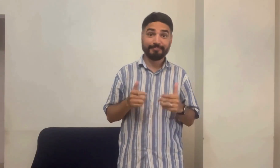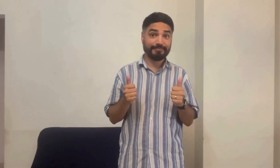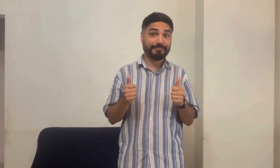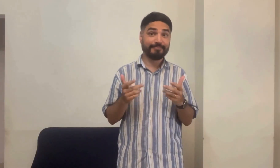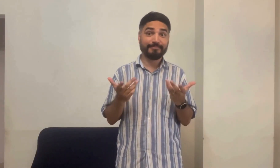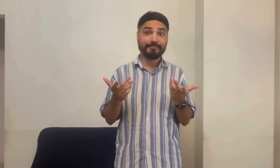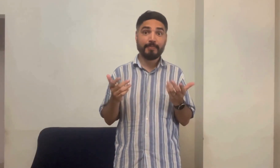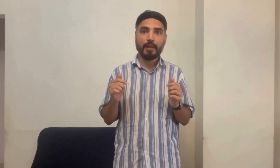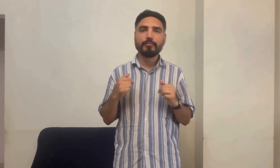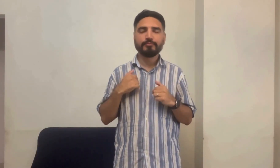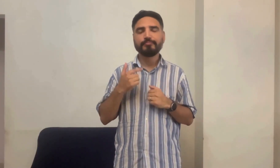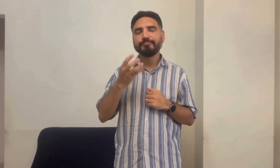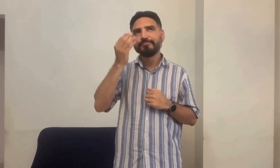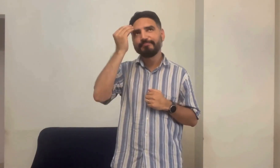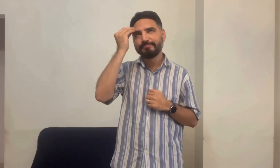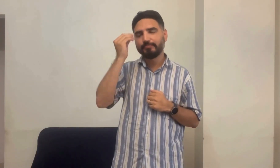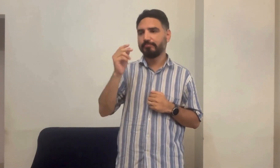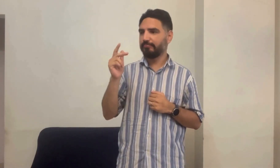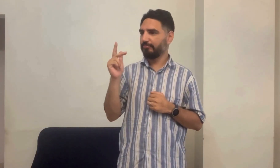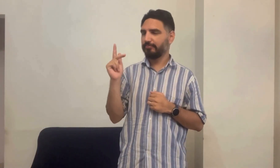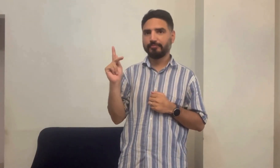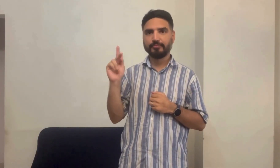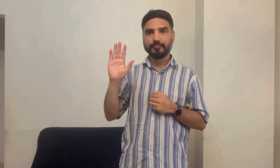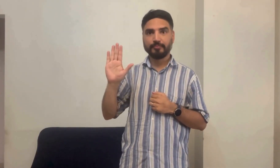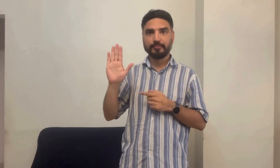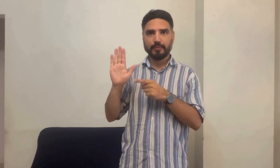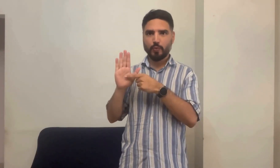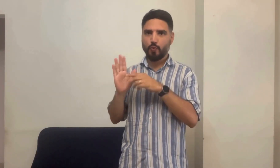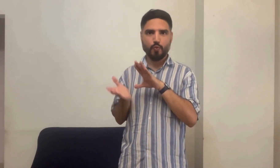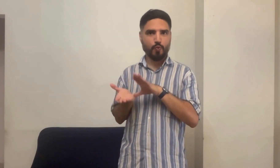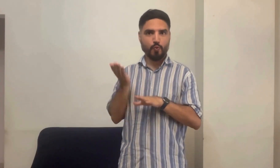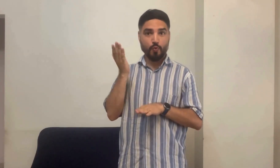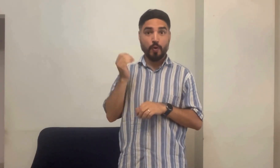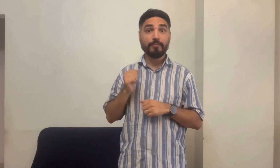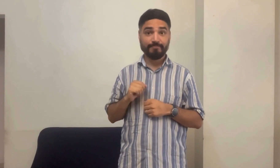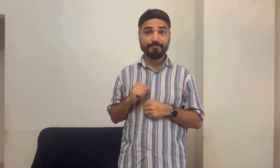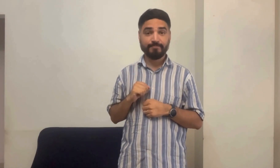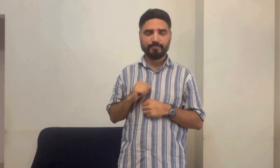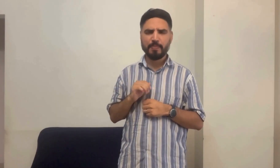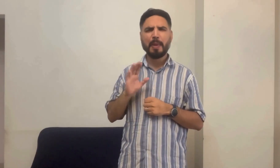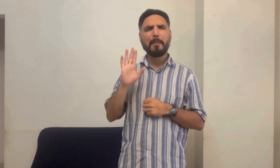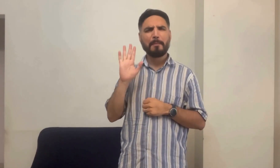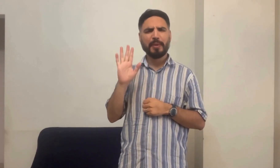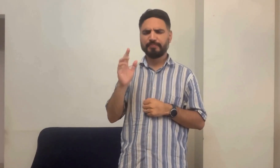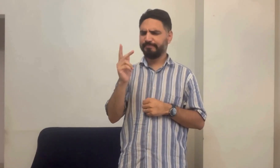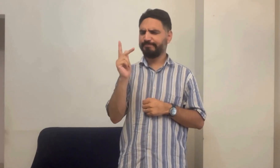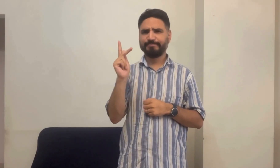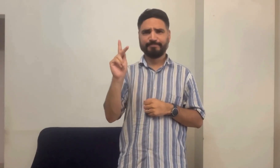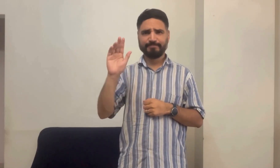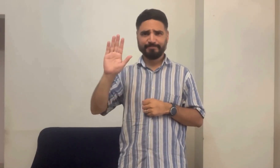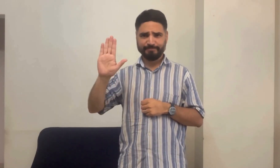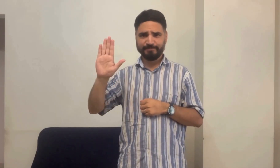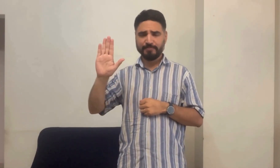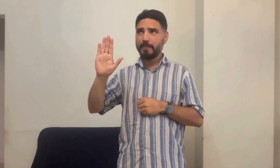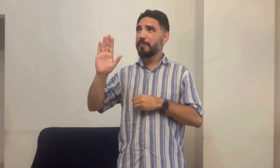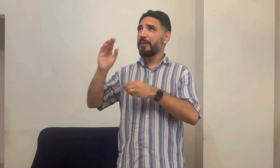Alright, we already understand what classifiers are and why they're so important. So, how many classifiers are there